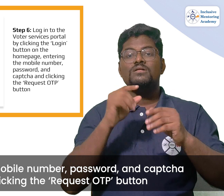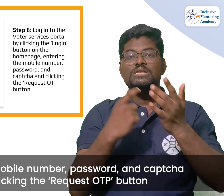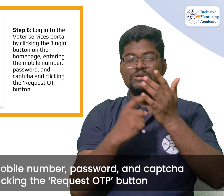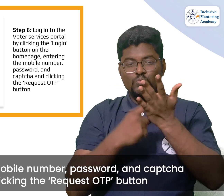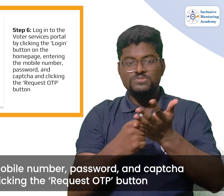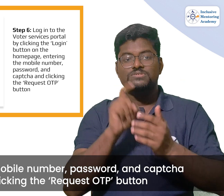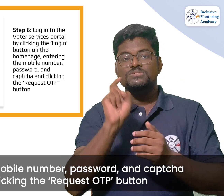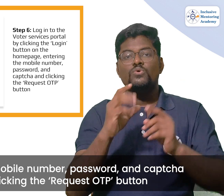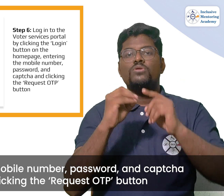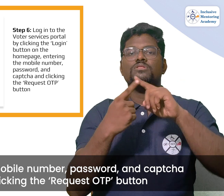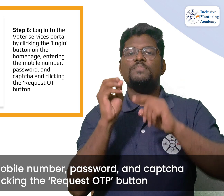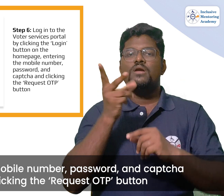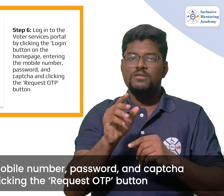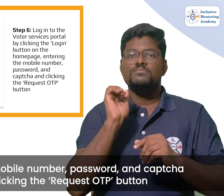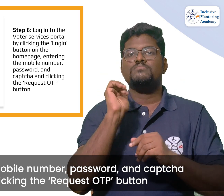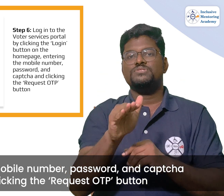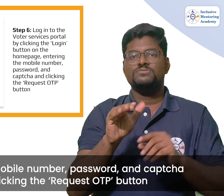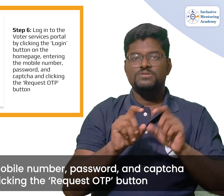and clicking the Request OTP button.